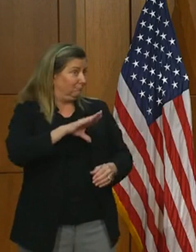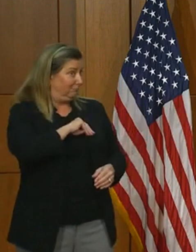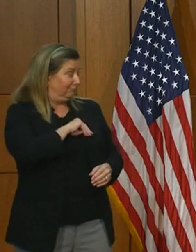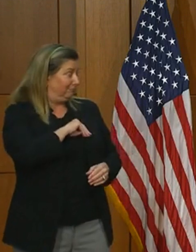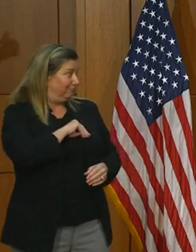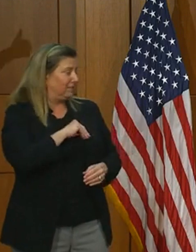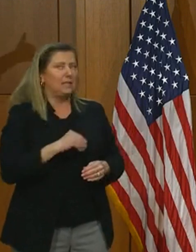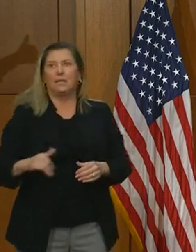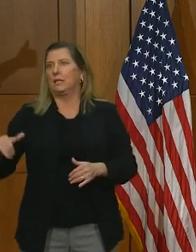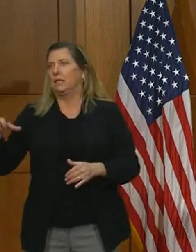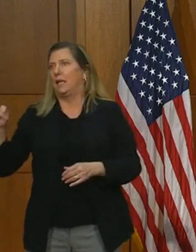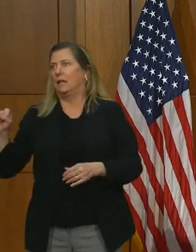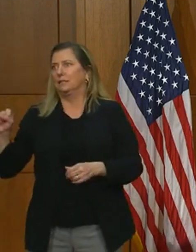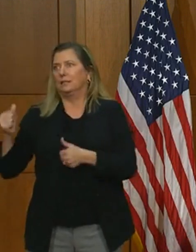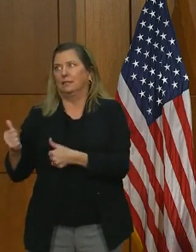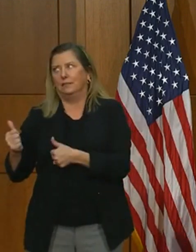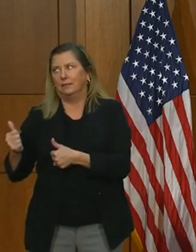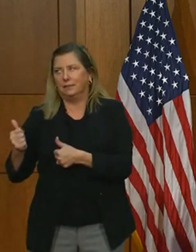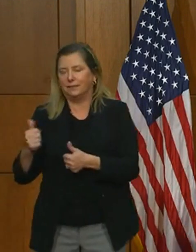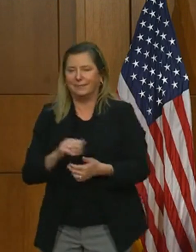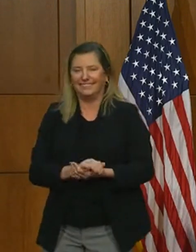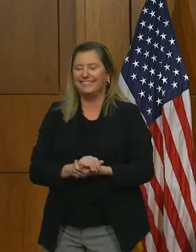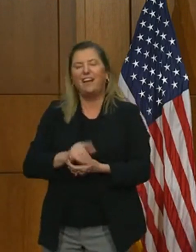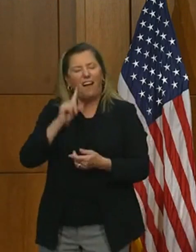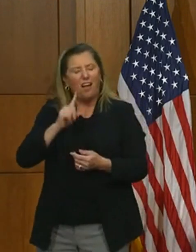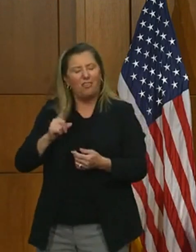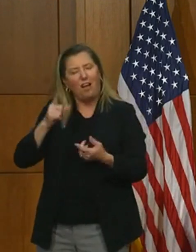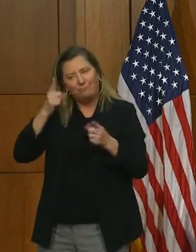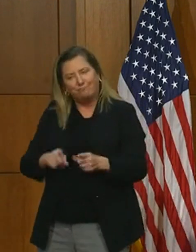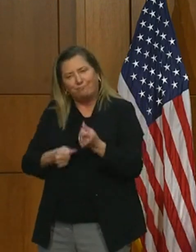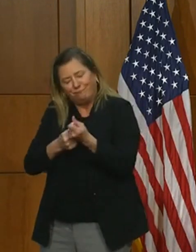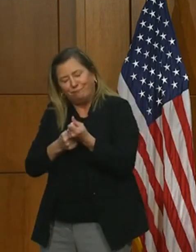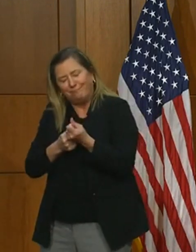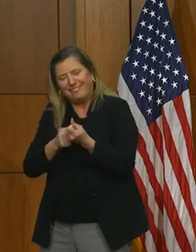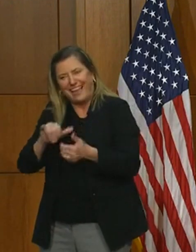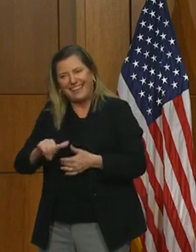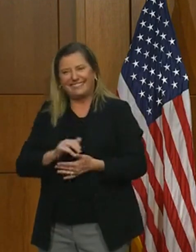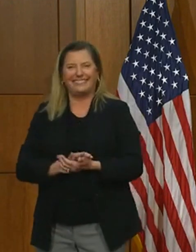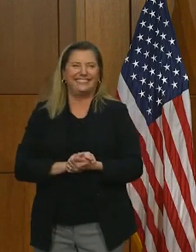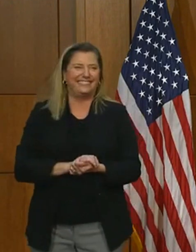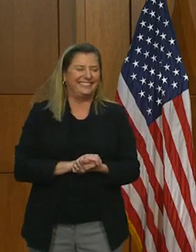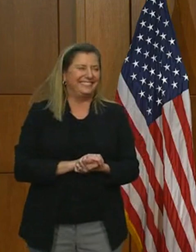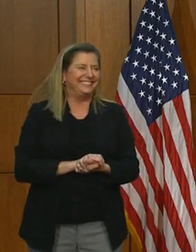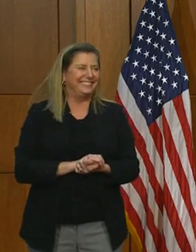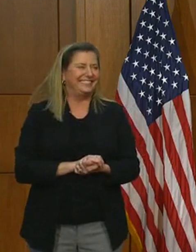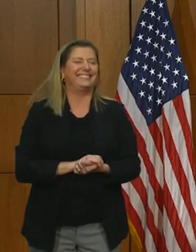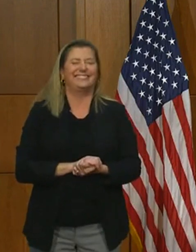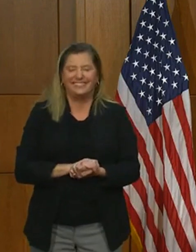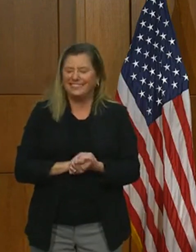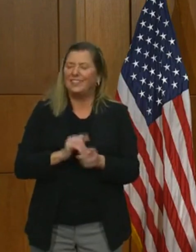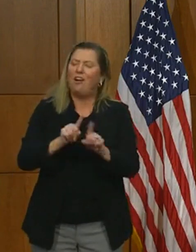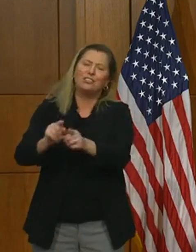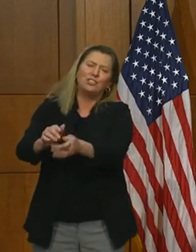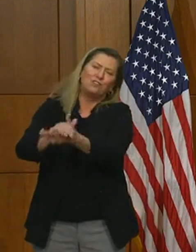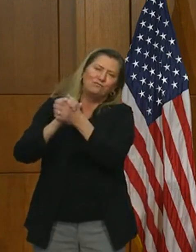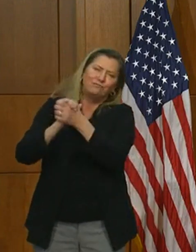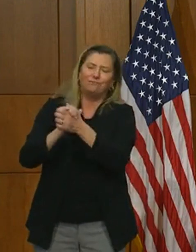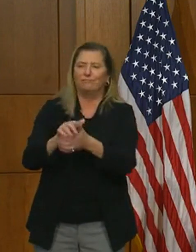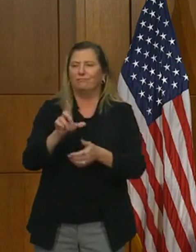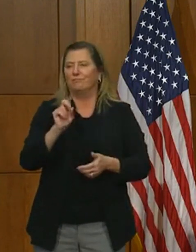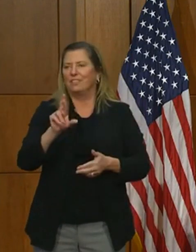Mayor? Yes. All right. I thought I would get at least one supporter. I also want to congratulate Dr.